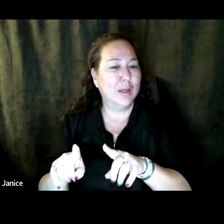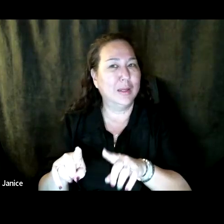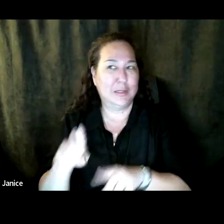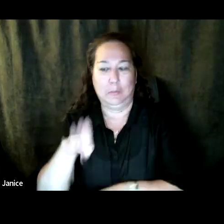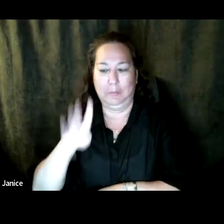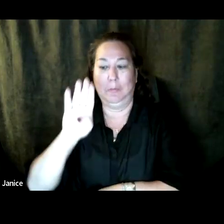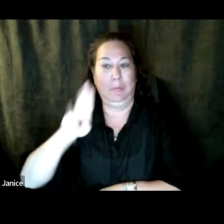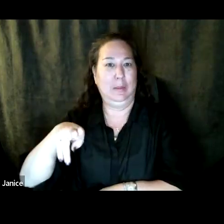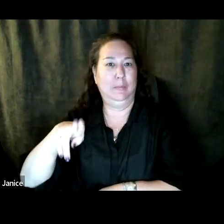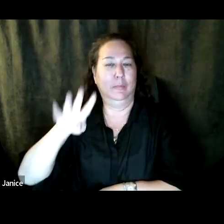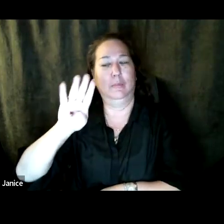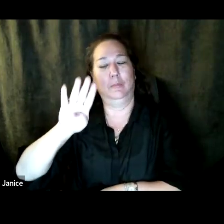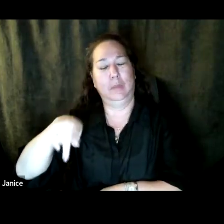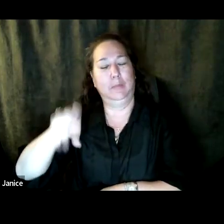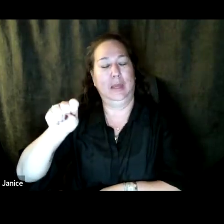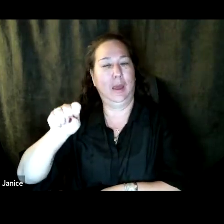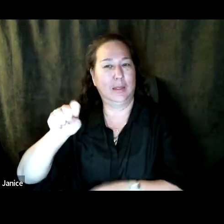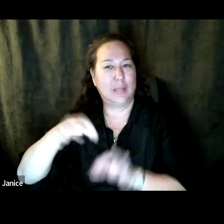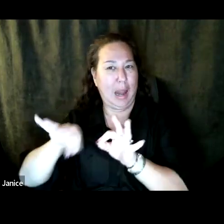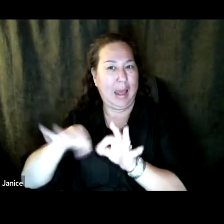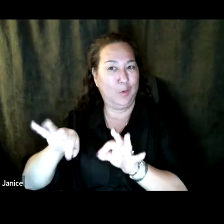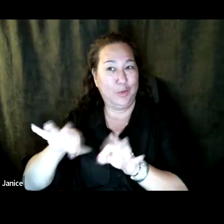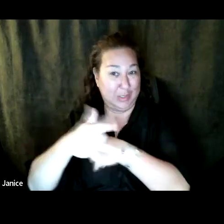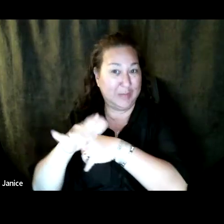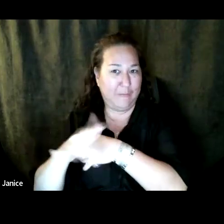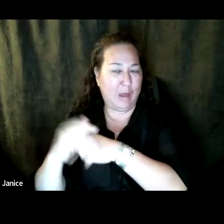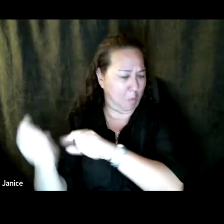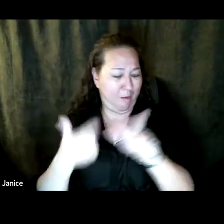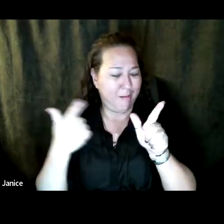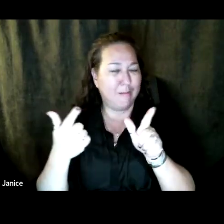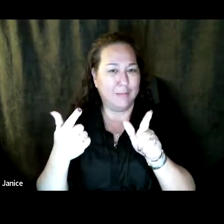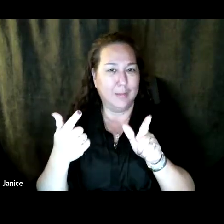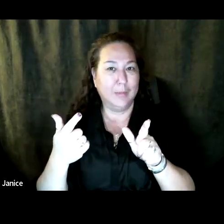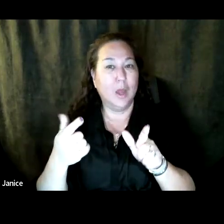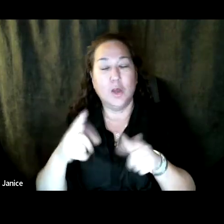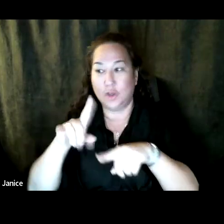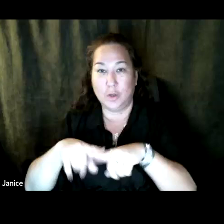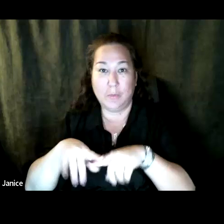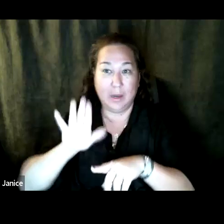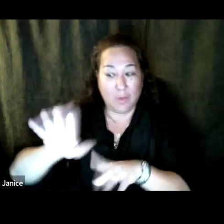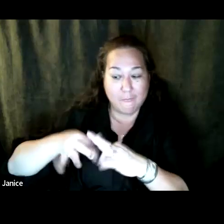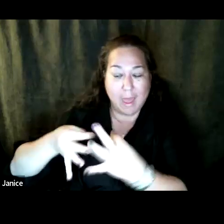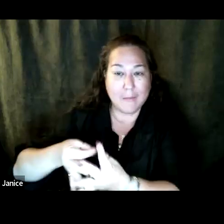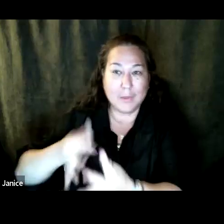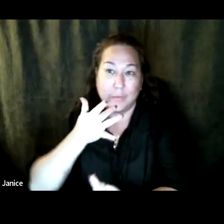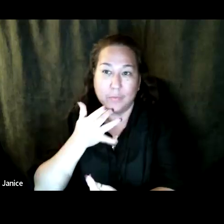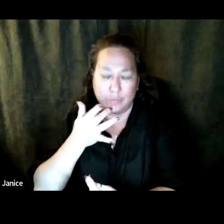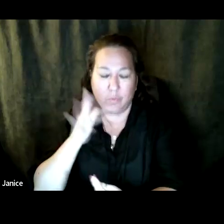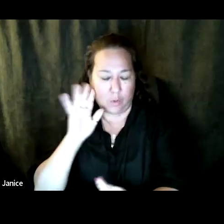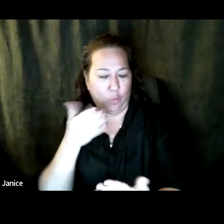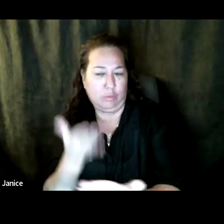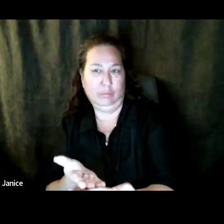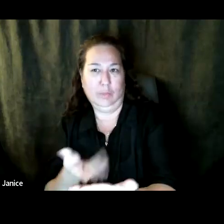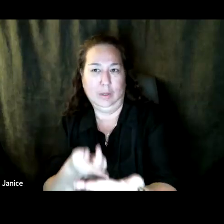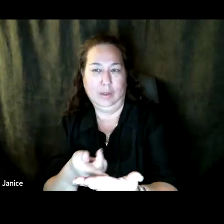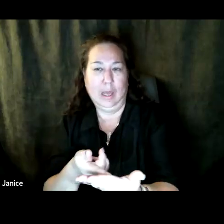language the parent has their phone in, that's the language the app will And be. the driver as well, right? Like it's the driver has the ability of